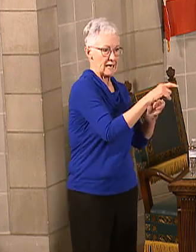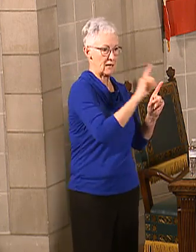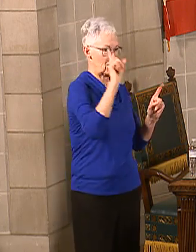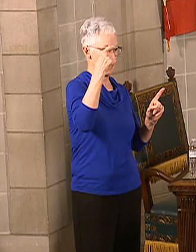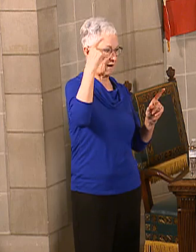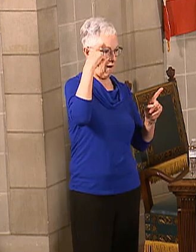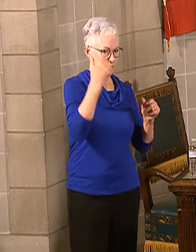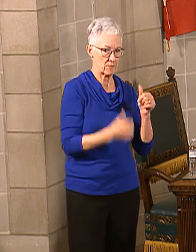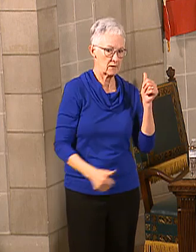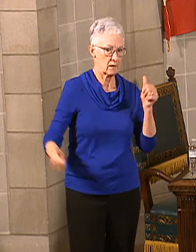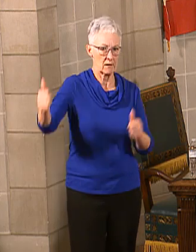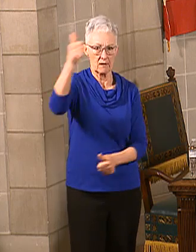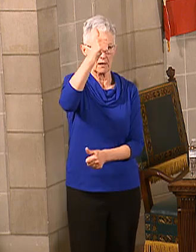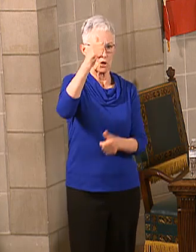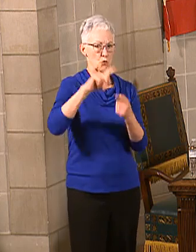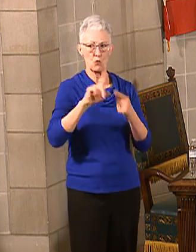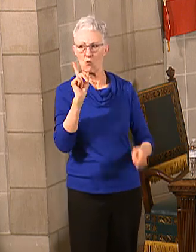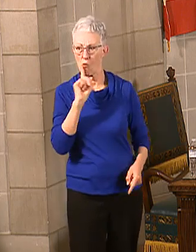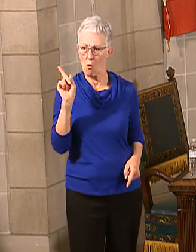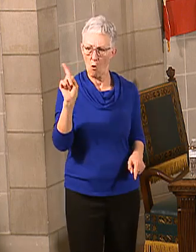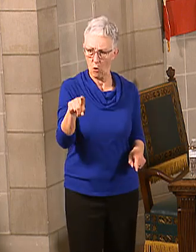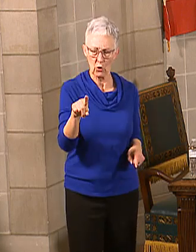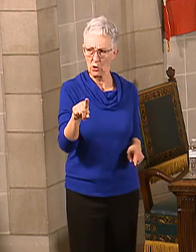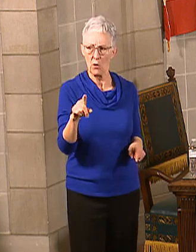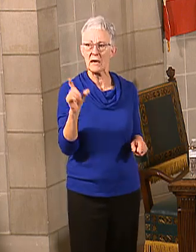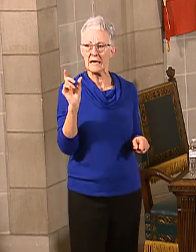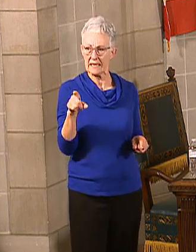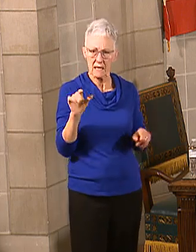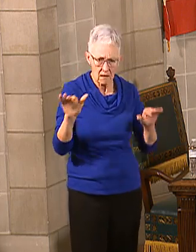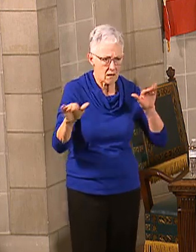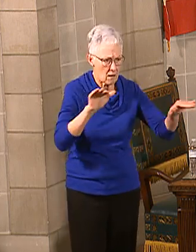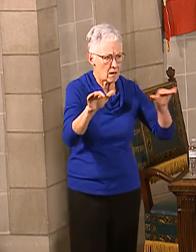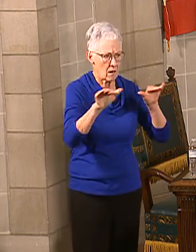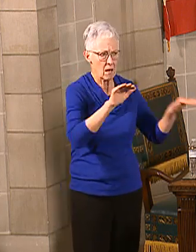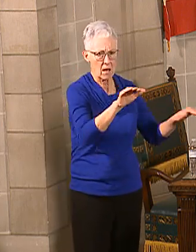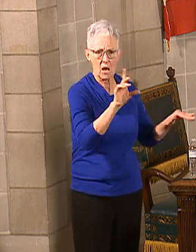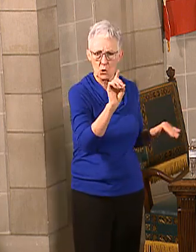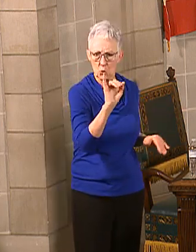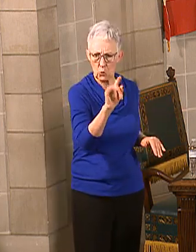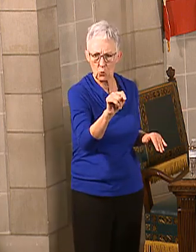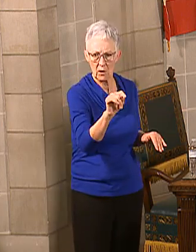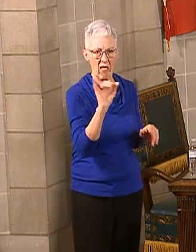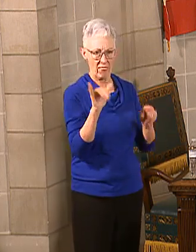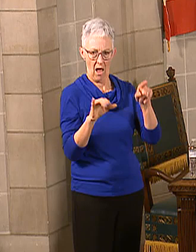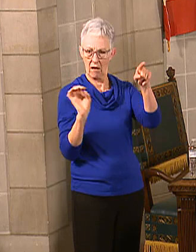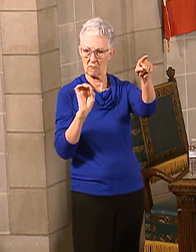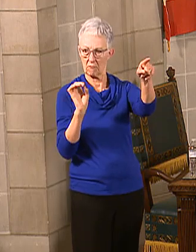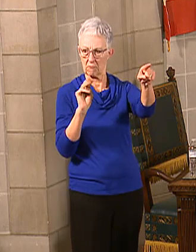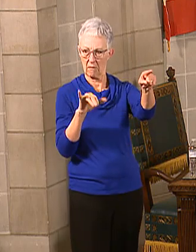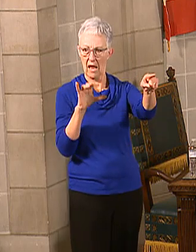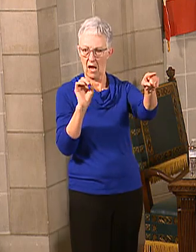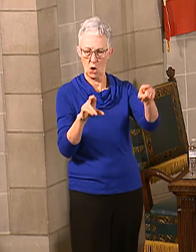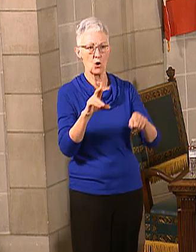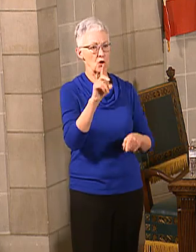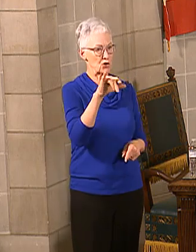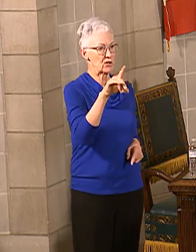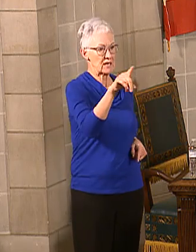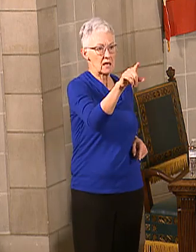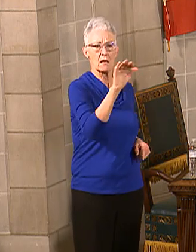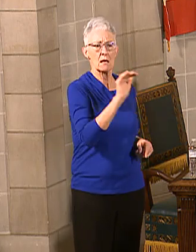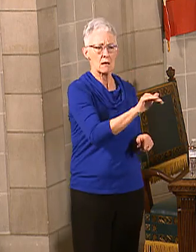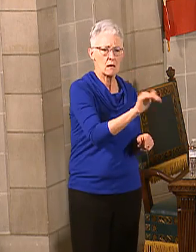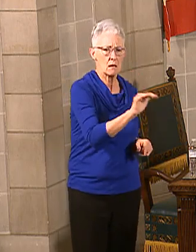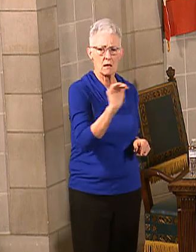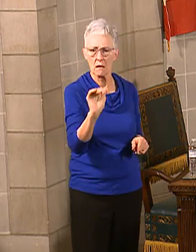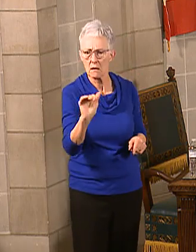it and give them a chance to do it. So that's the approach we want to start with. That's what the mayor of Omaha has done. She has reached out to those big box stores and